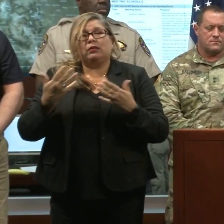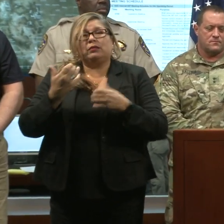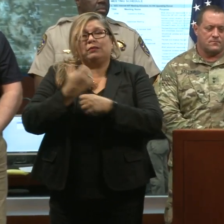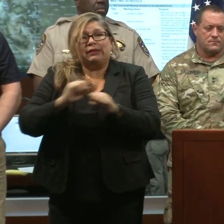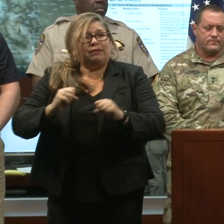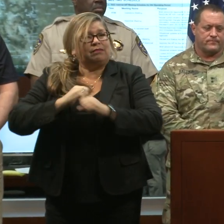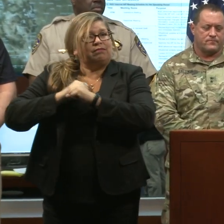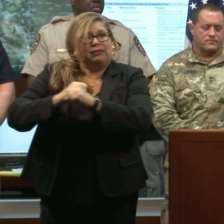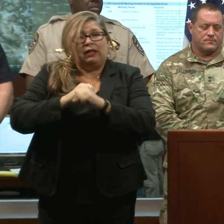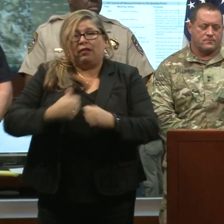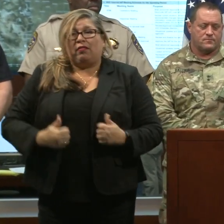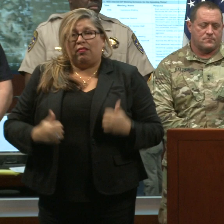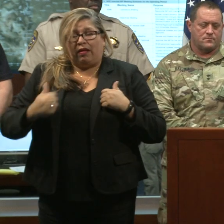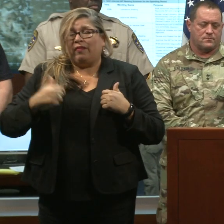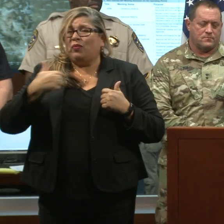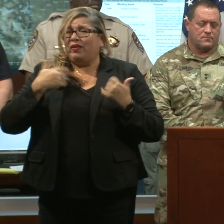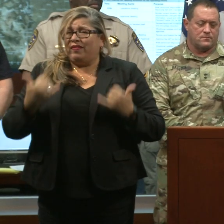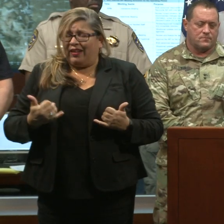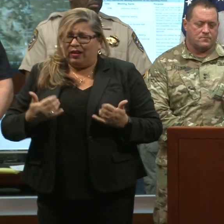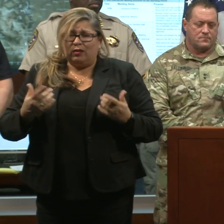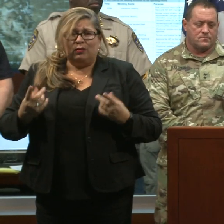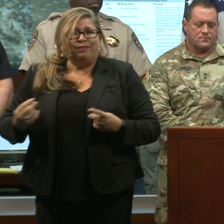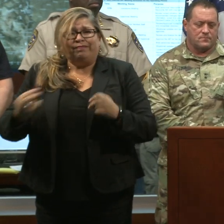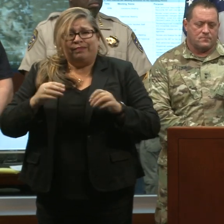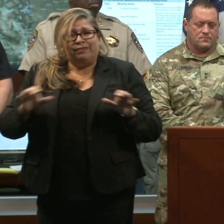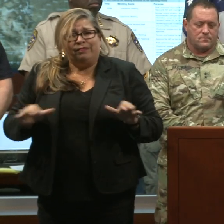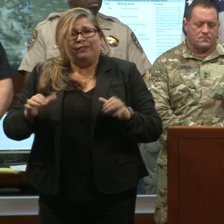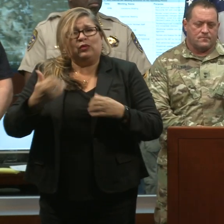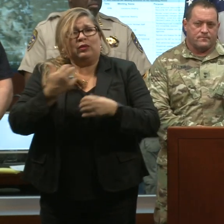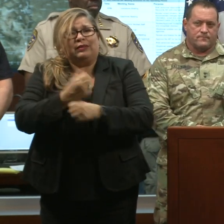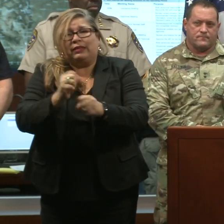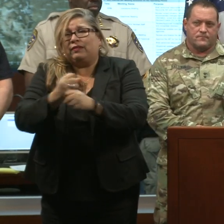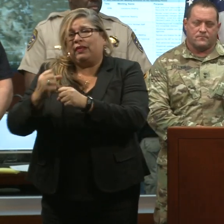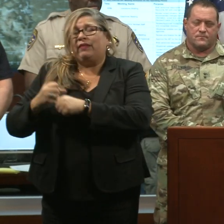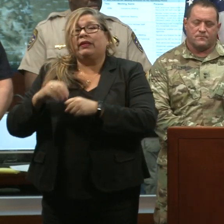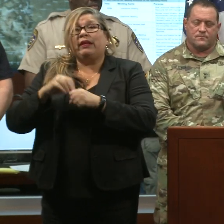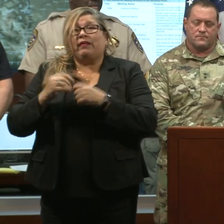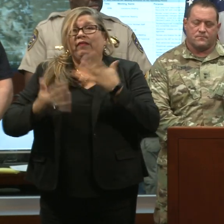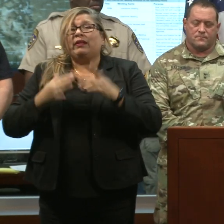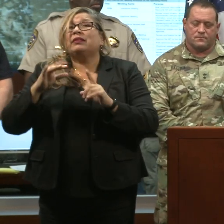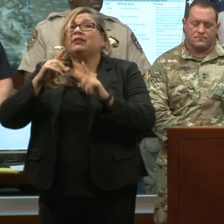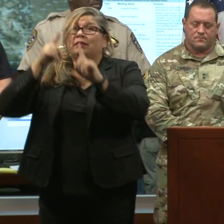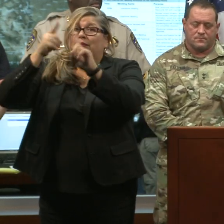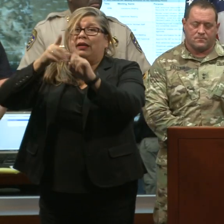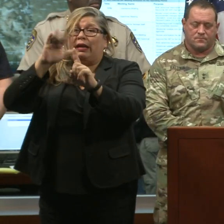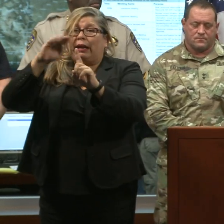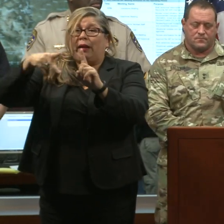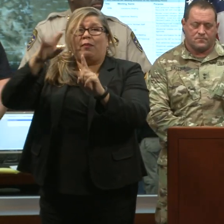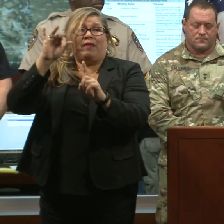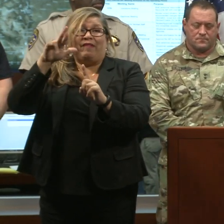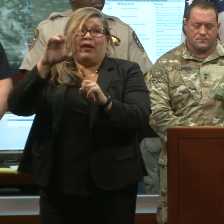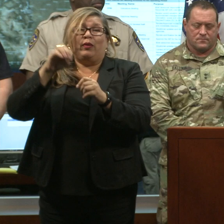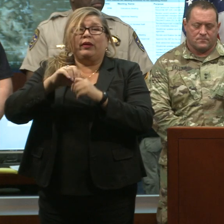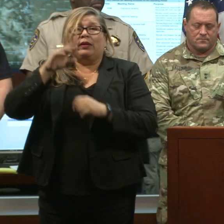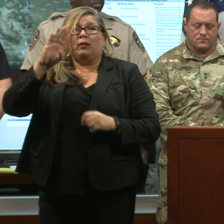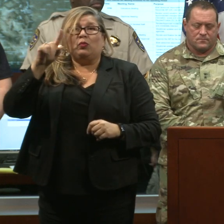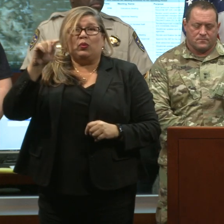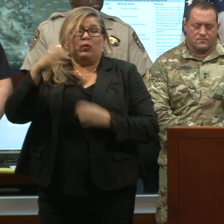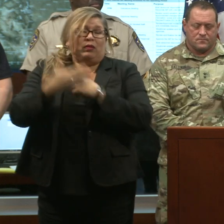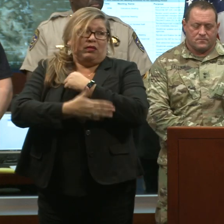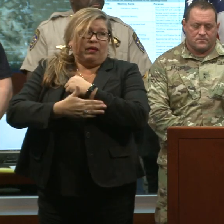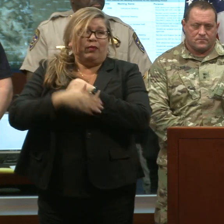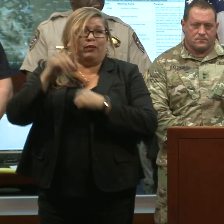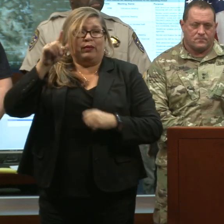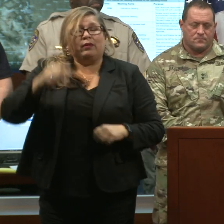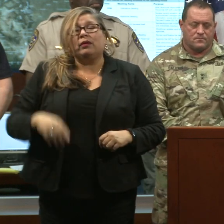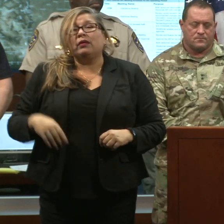There are active rescues continuing to go on all of these fires, and in particular the Camp Fire in Butte County. Folks have